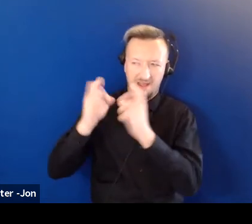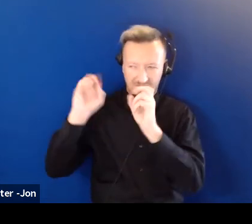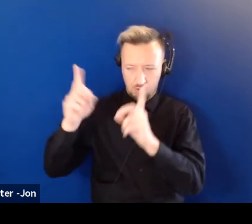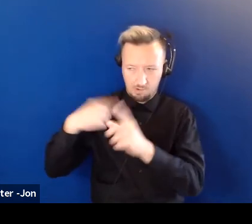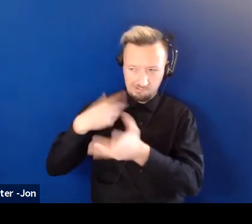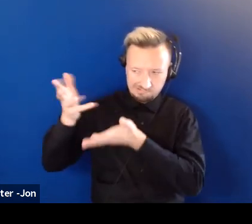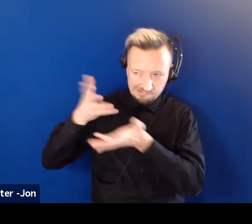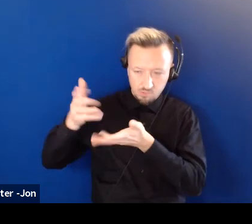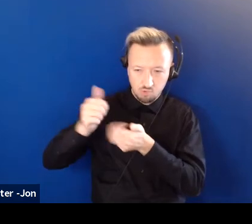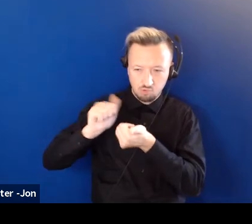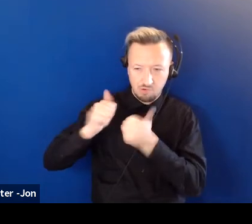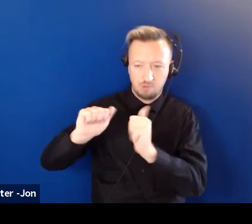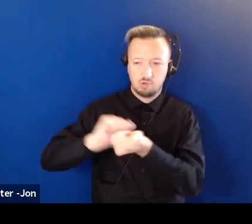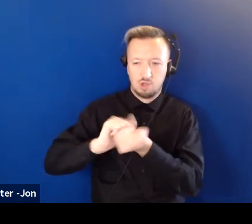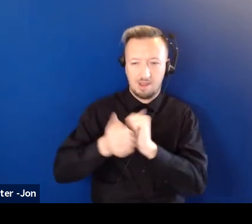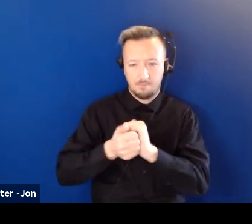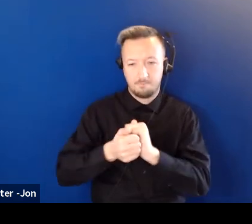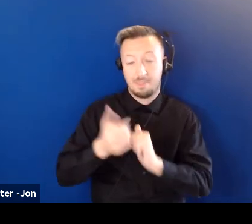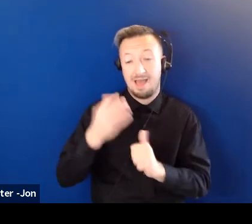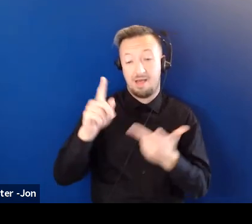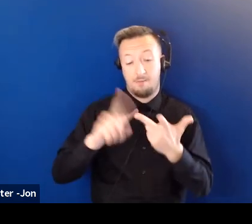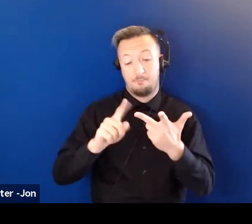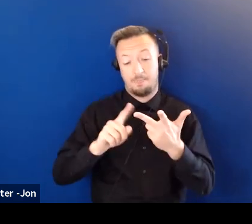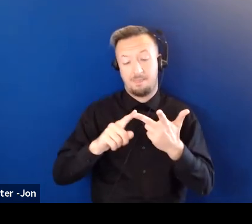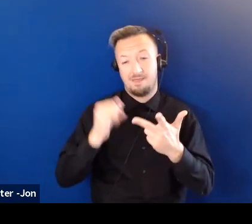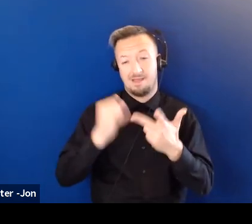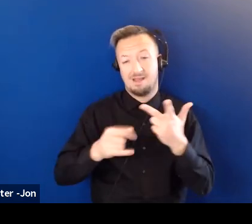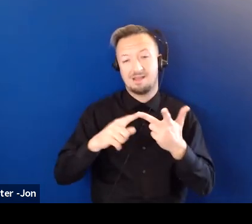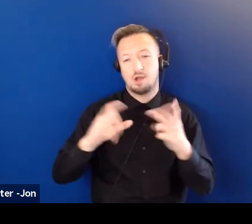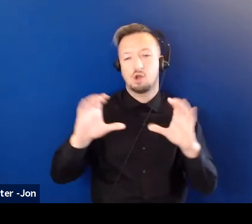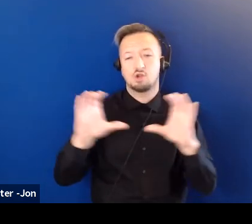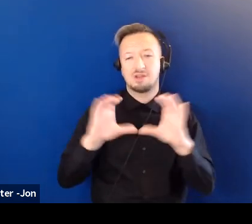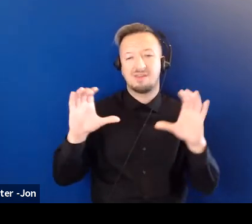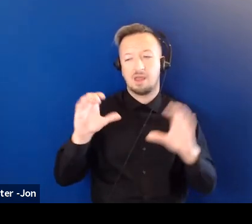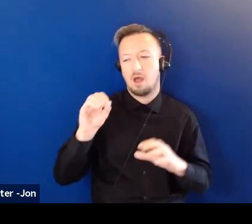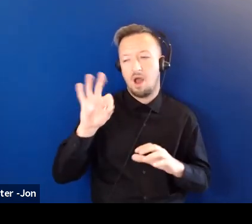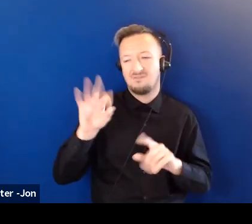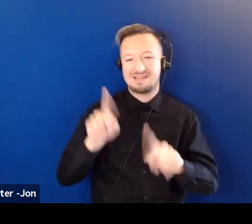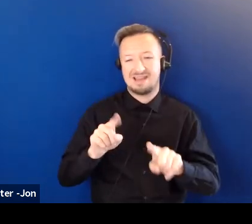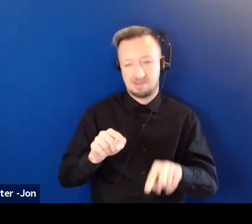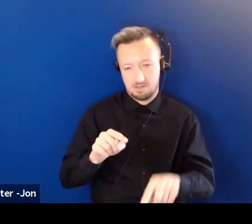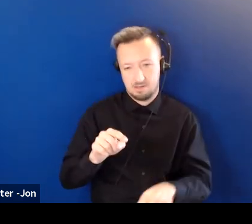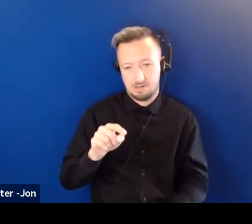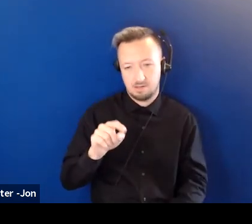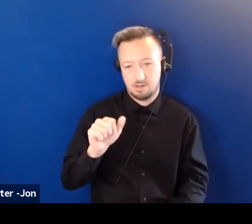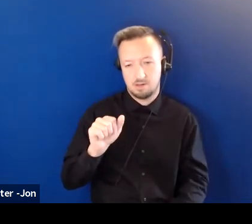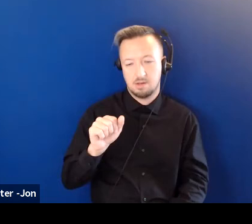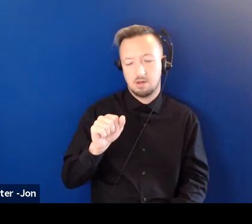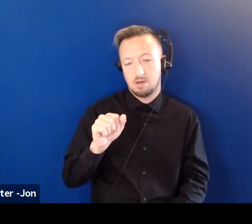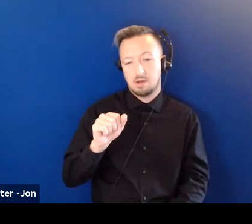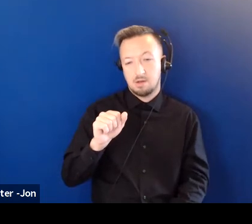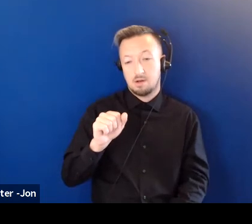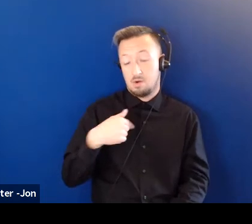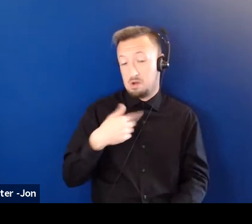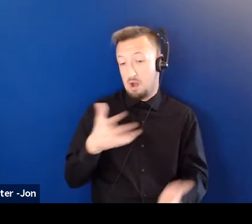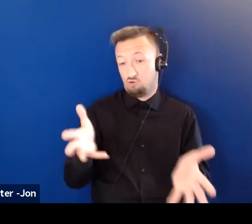then there's the third option, which is purely a certificate of attendance. So I encourage you, if you're